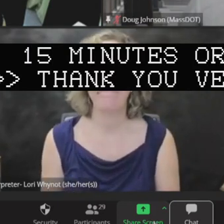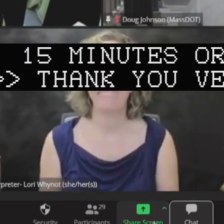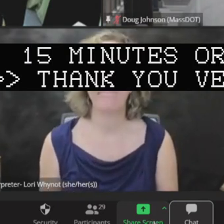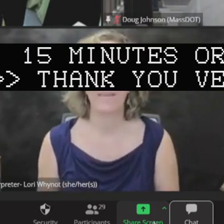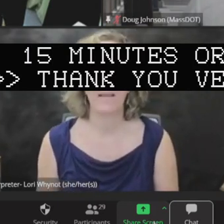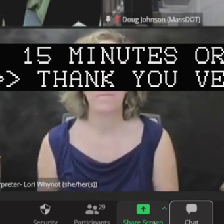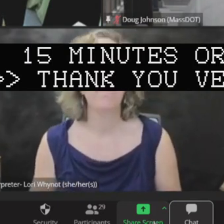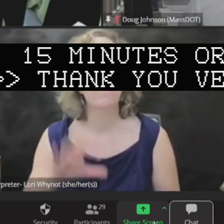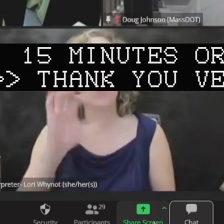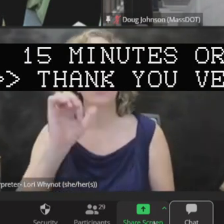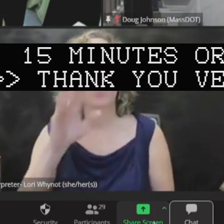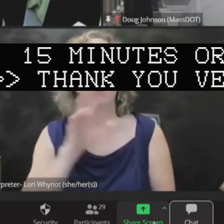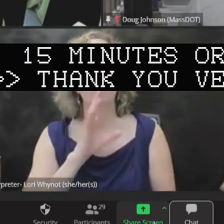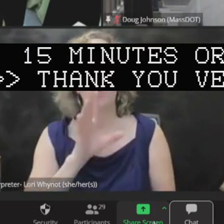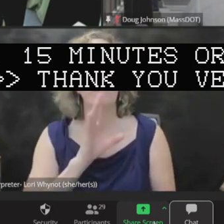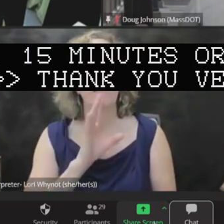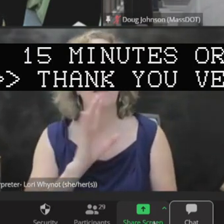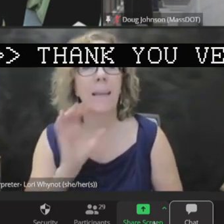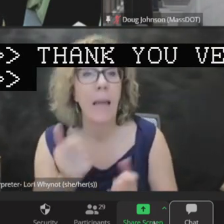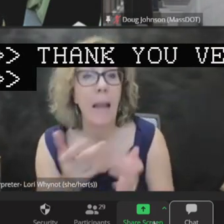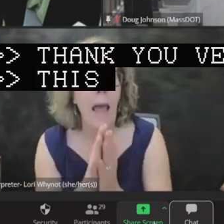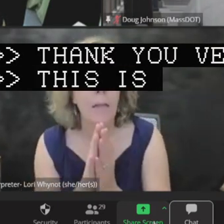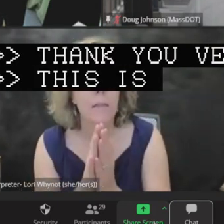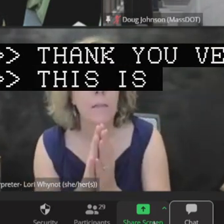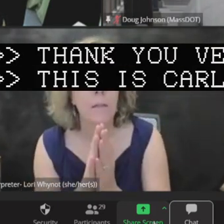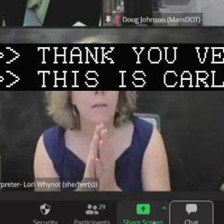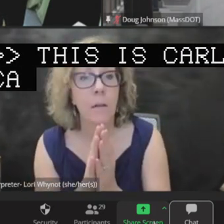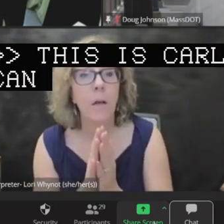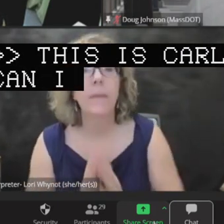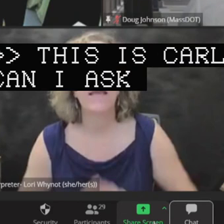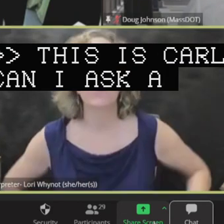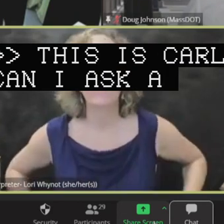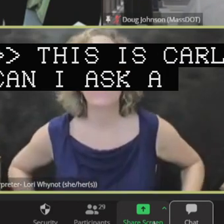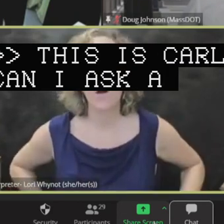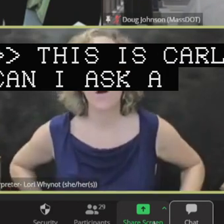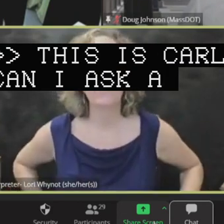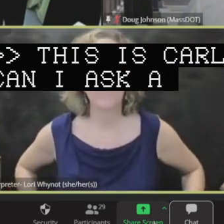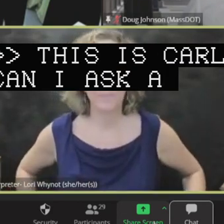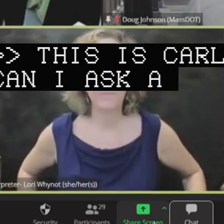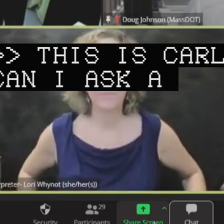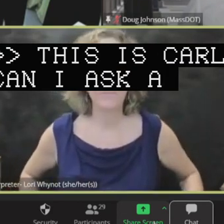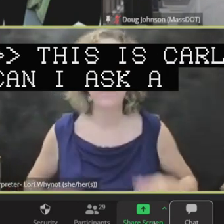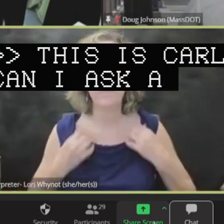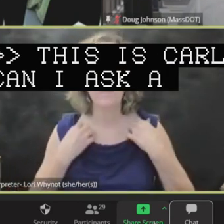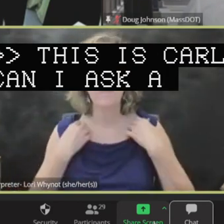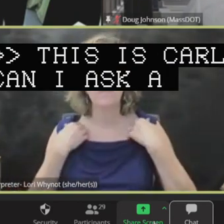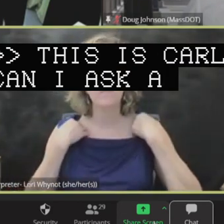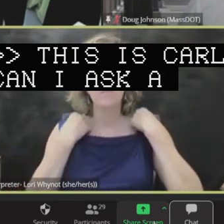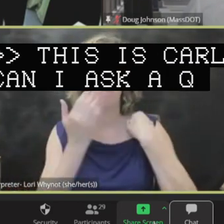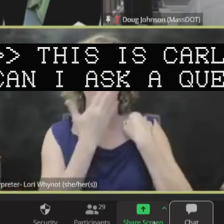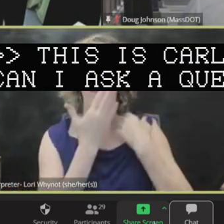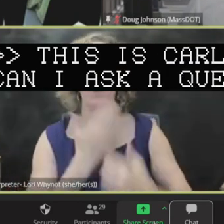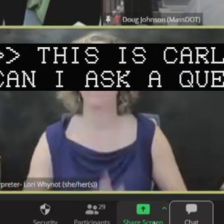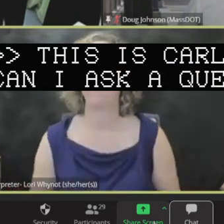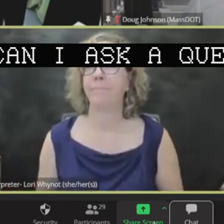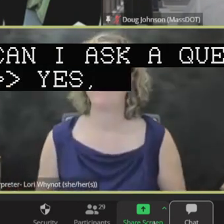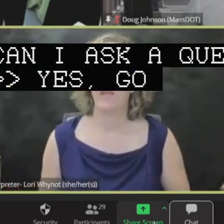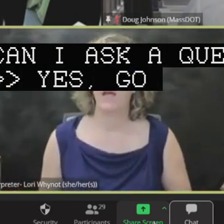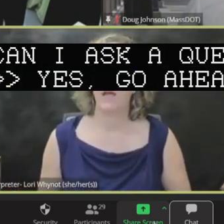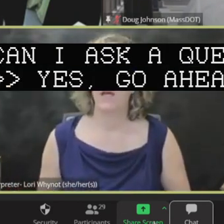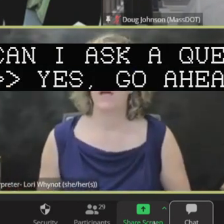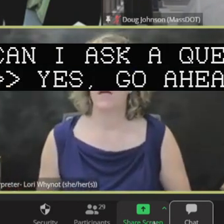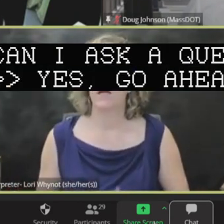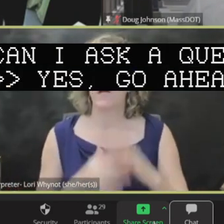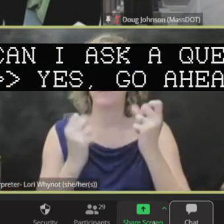This is Carl. Can I ask a question? Yes, go ahead, Carl. Thank you. So I